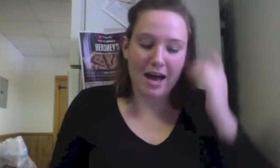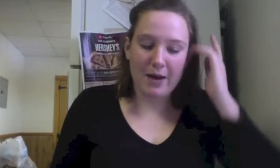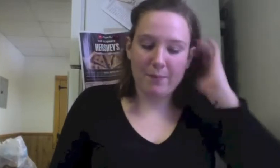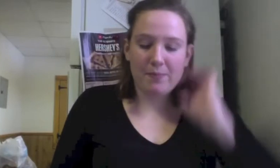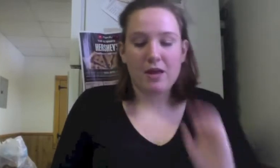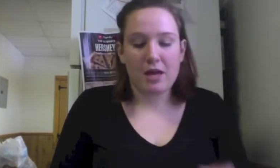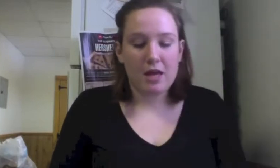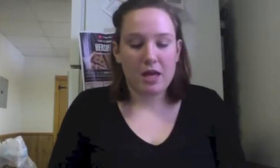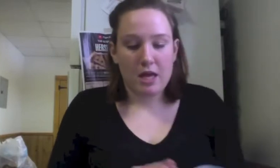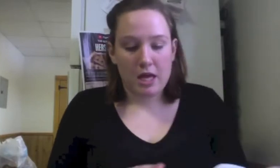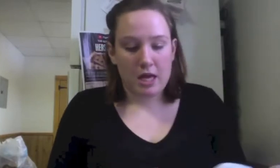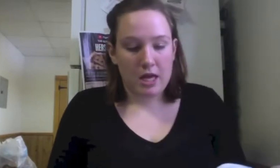And